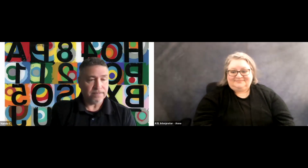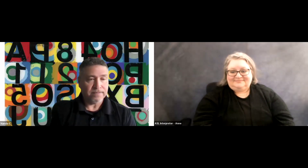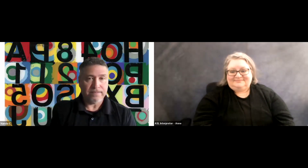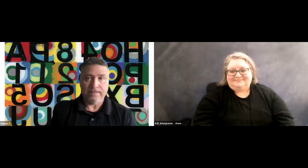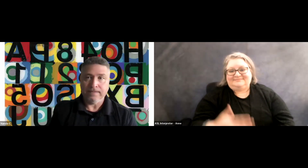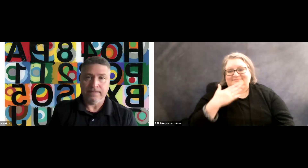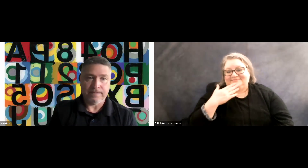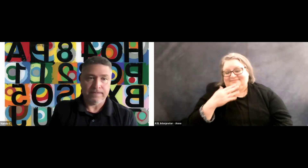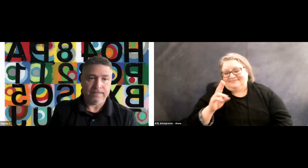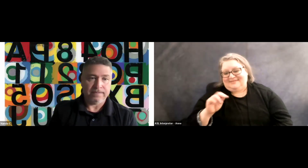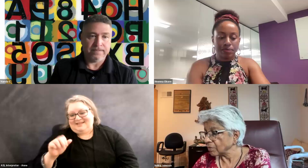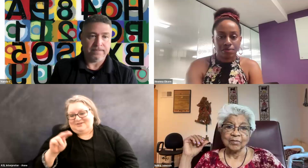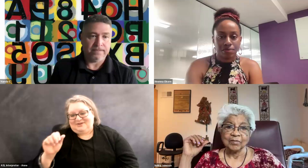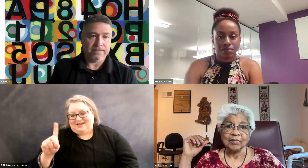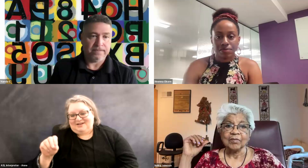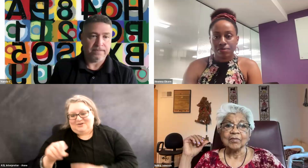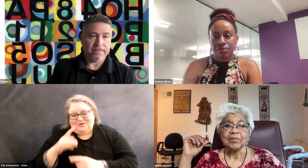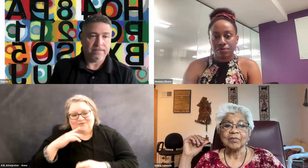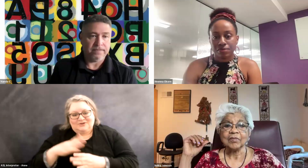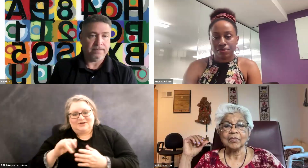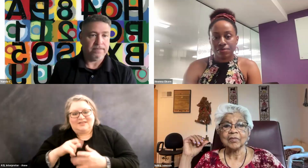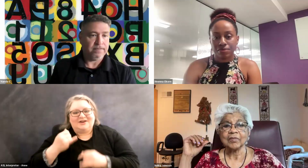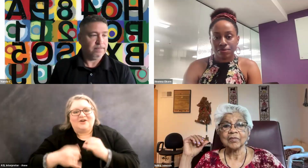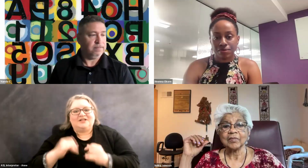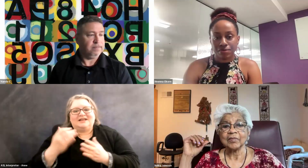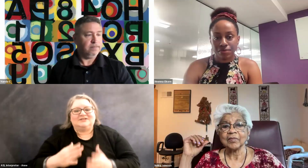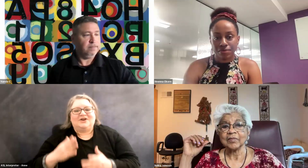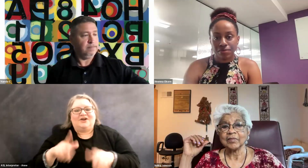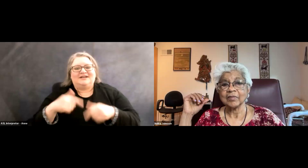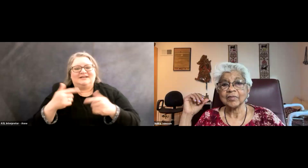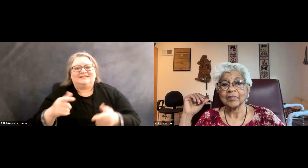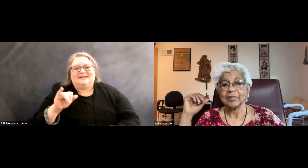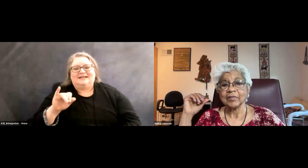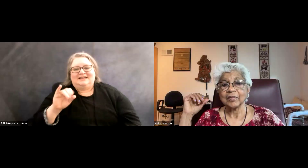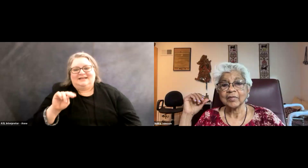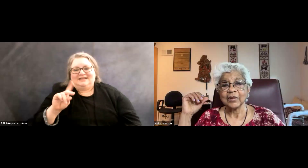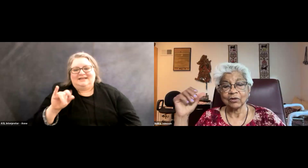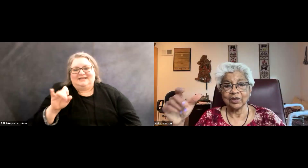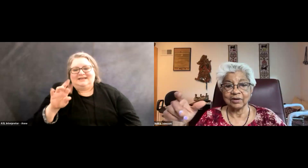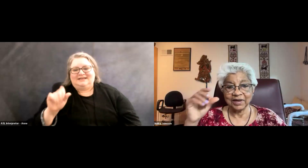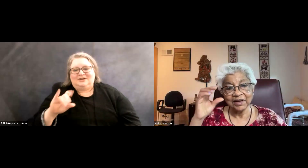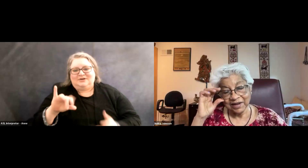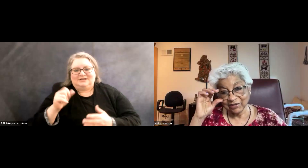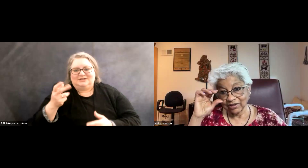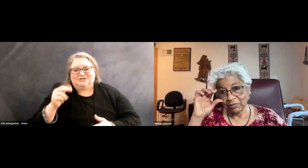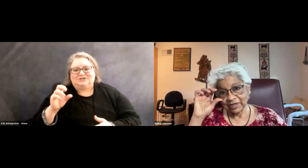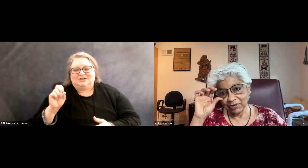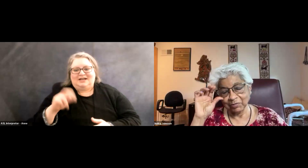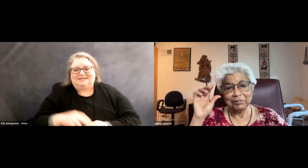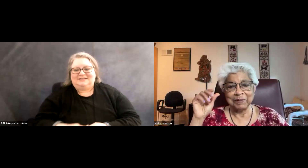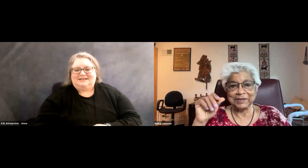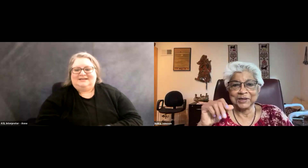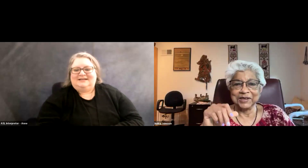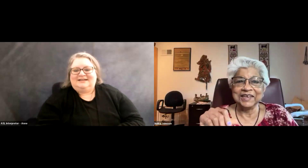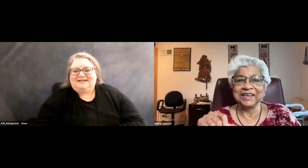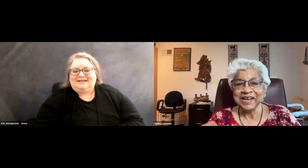Thank you, Nando, for sharing that. And then our last artist we have with us today is Indira Johnson. Oh, yeah. I thought there wasn't